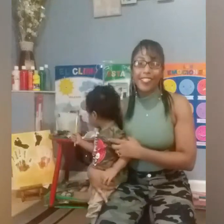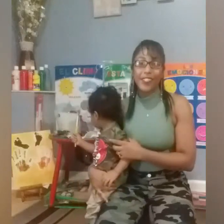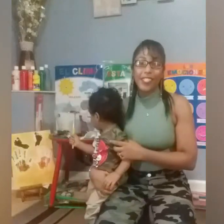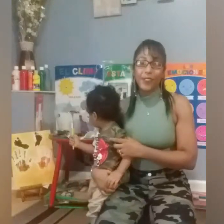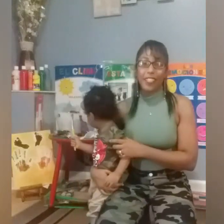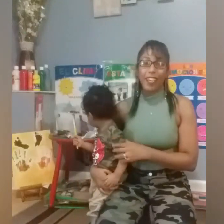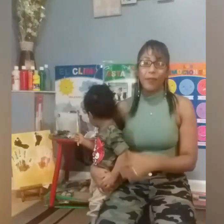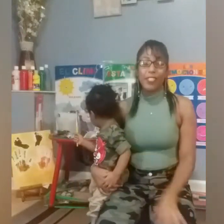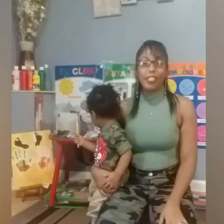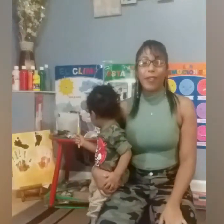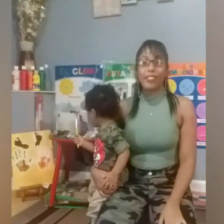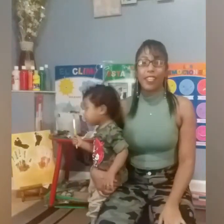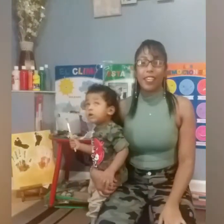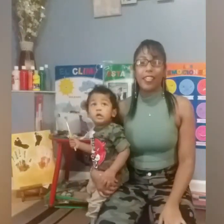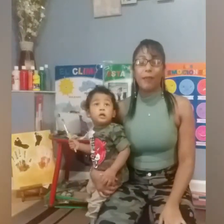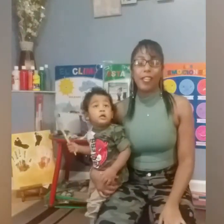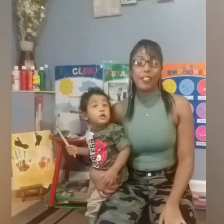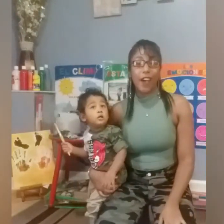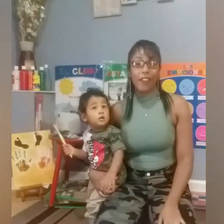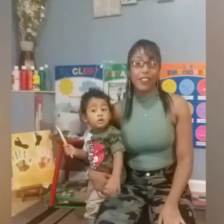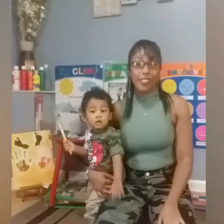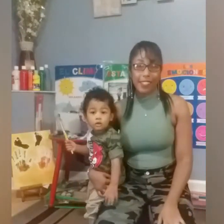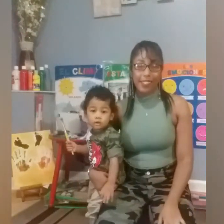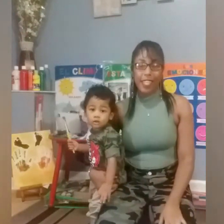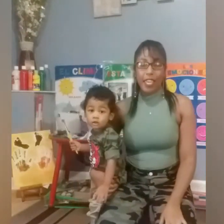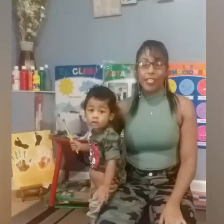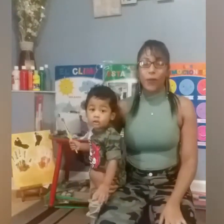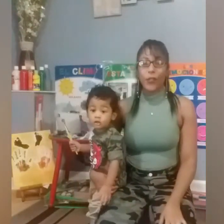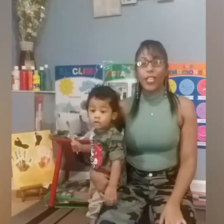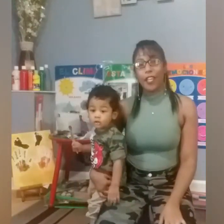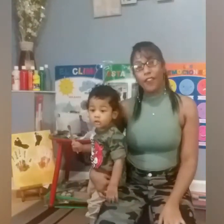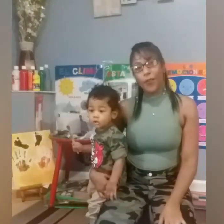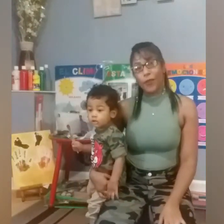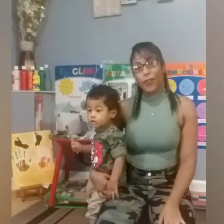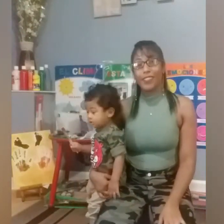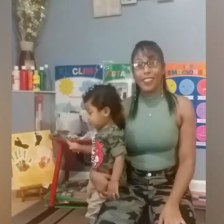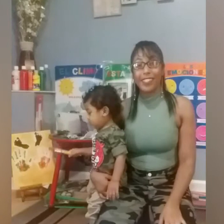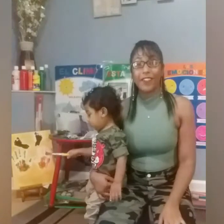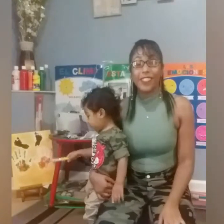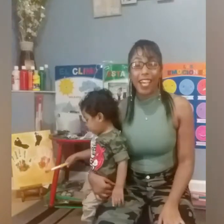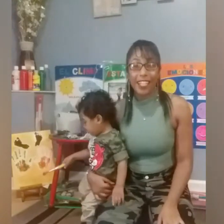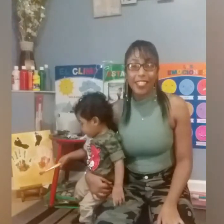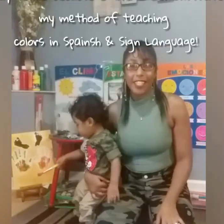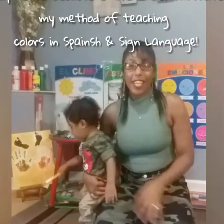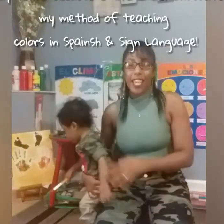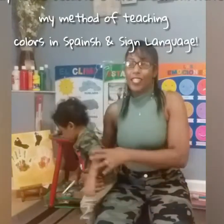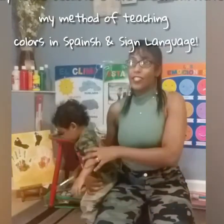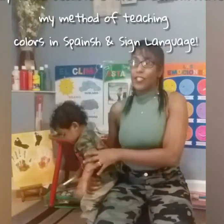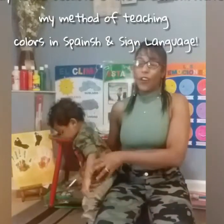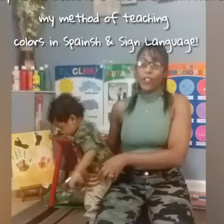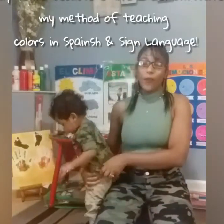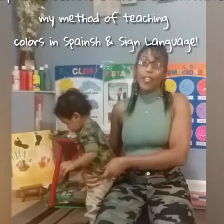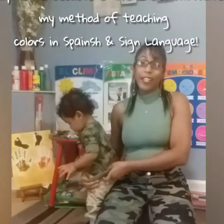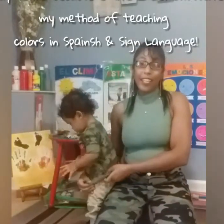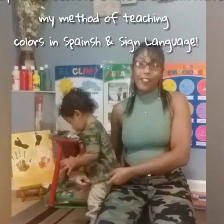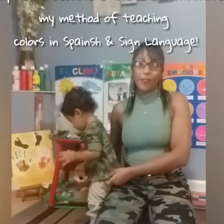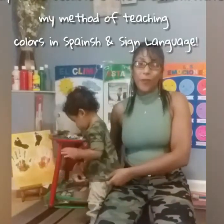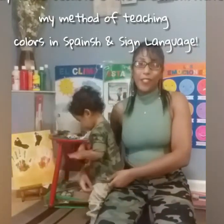guys, so this week I've been teaching my son about his 5 senses. And so we're going to end off the week with the sense of touch. So to go along with our lesson, we'll be doing